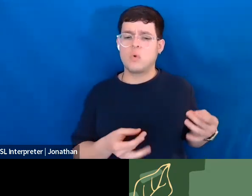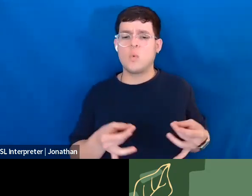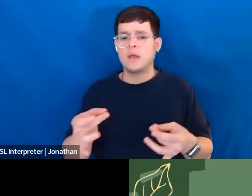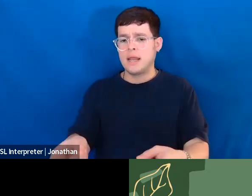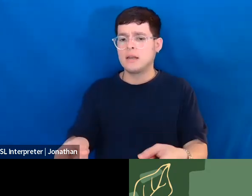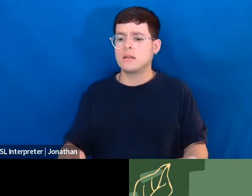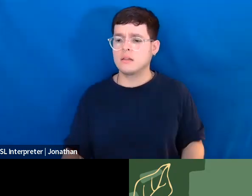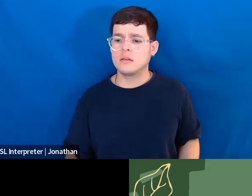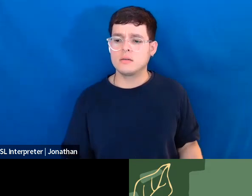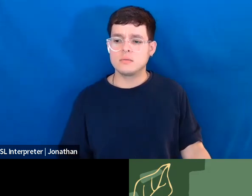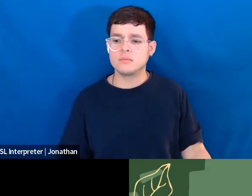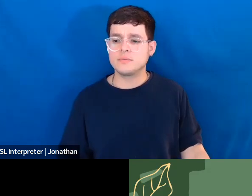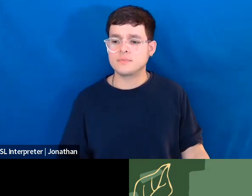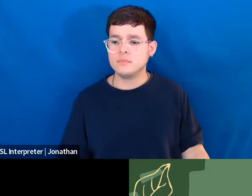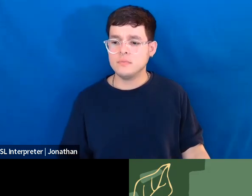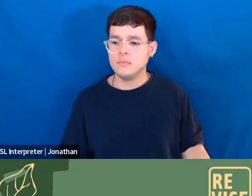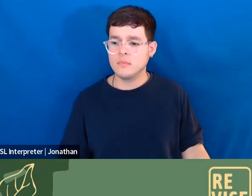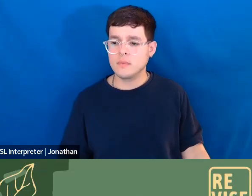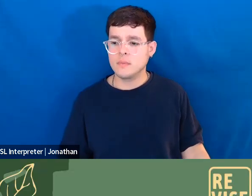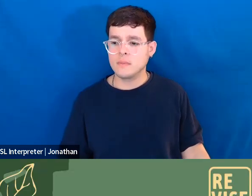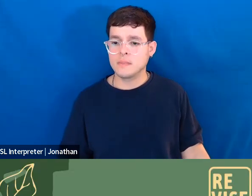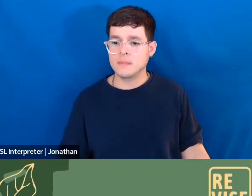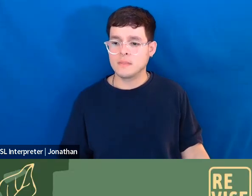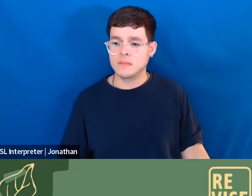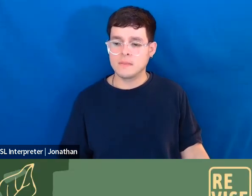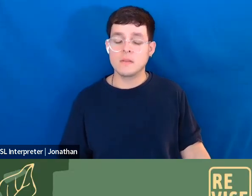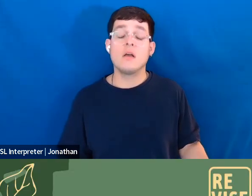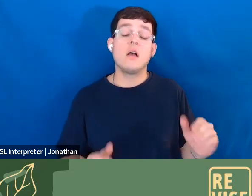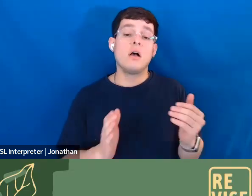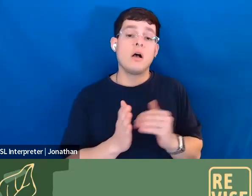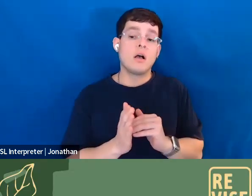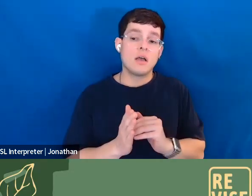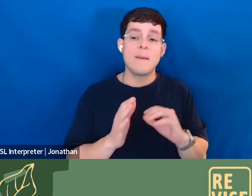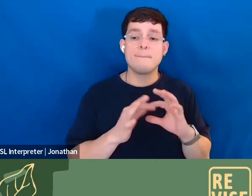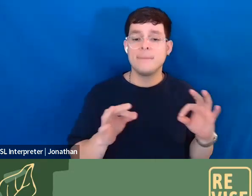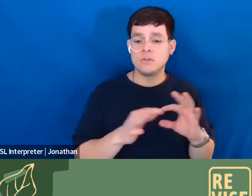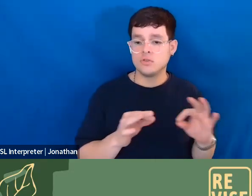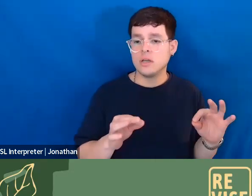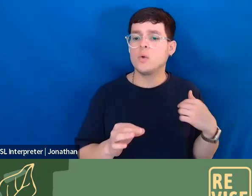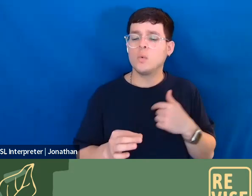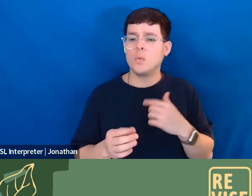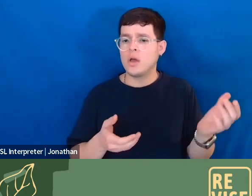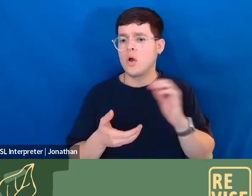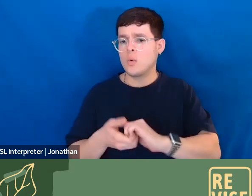We're also, something that we have mentioned is we are also working with